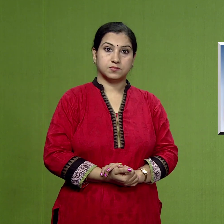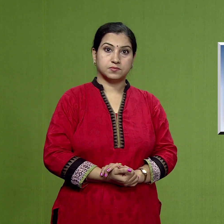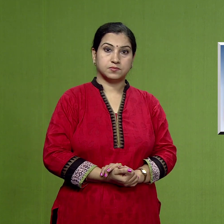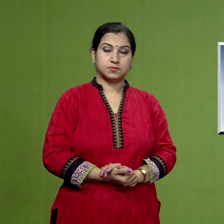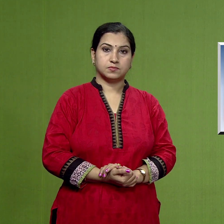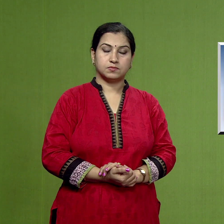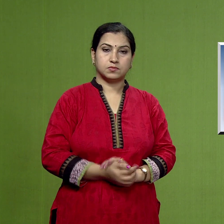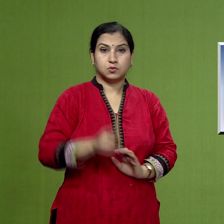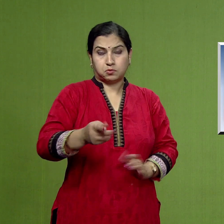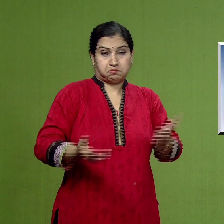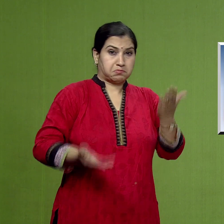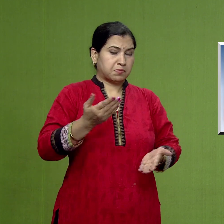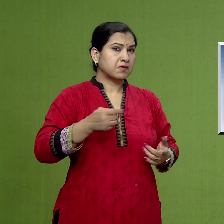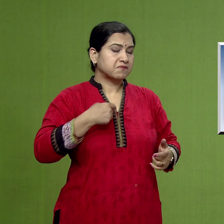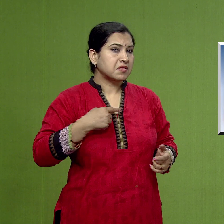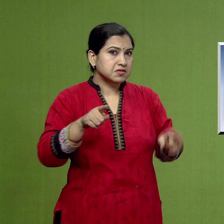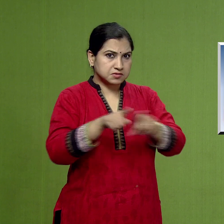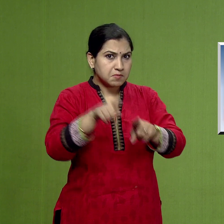You may also be feeling the same.